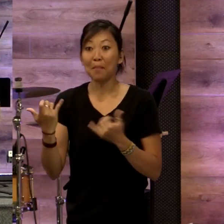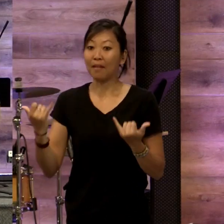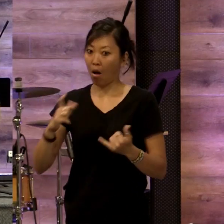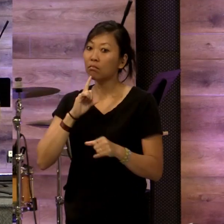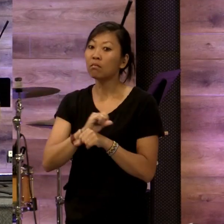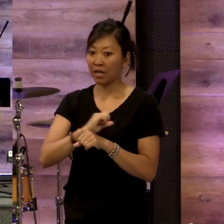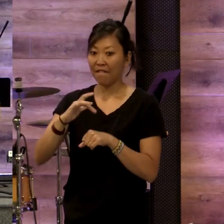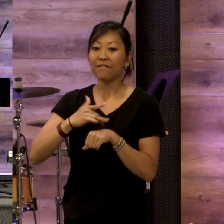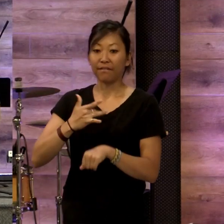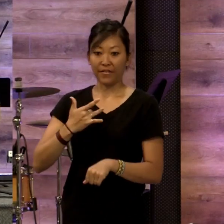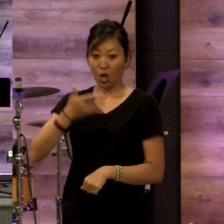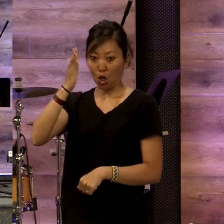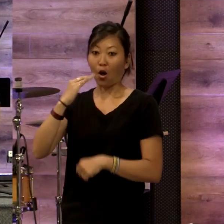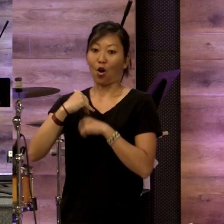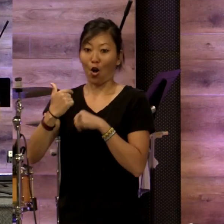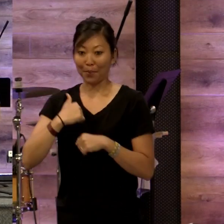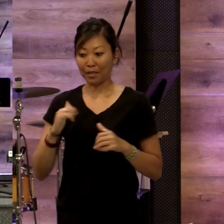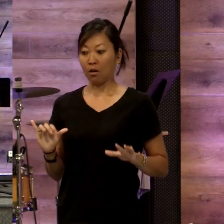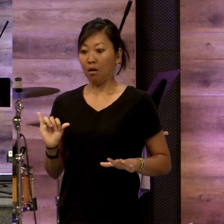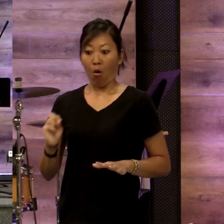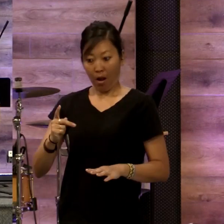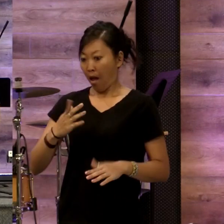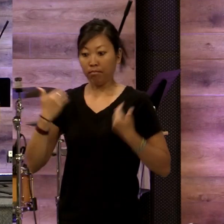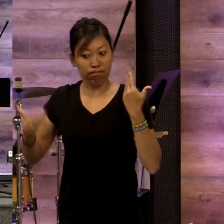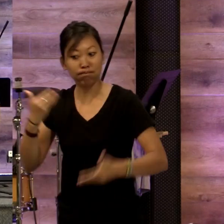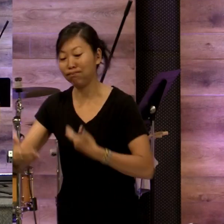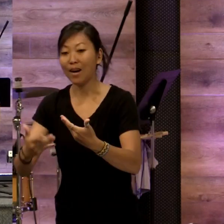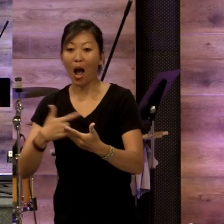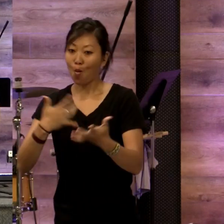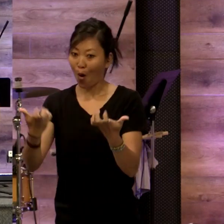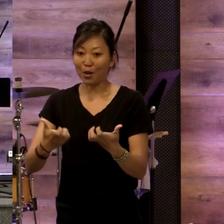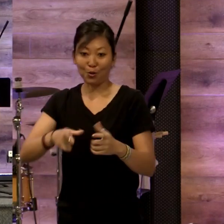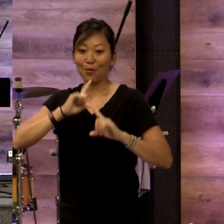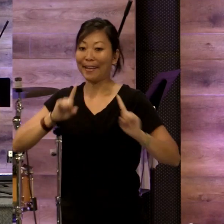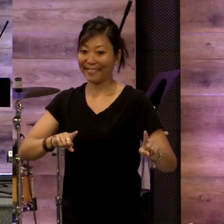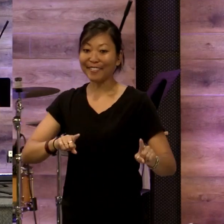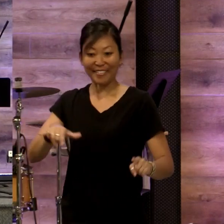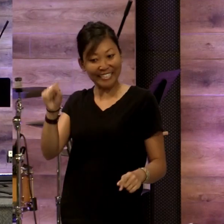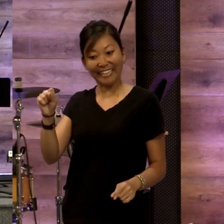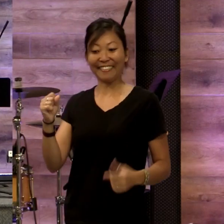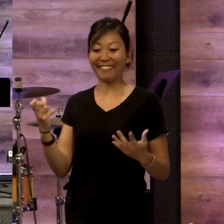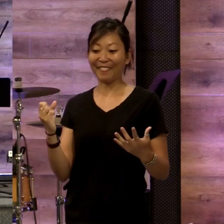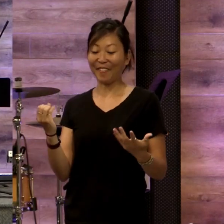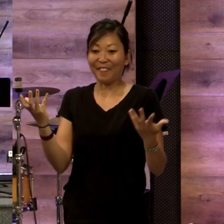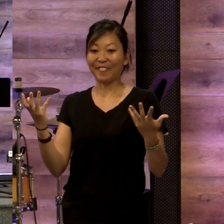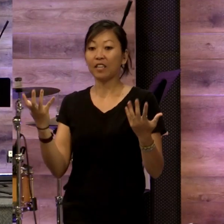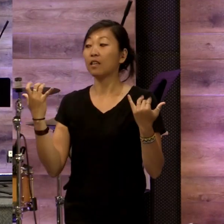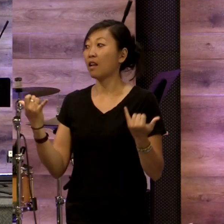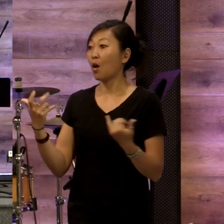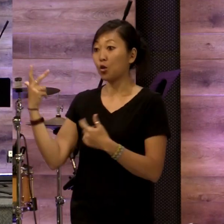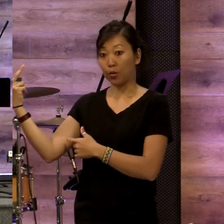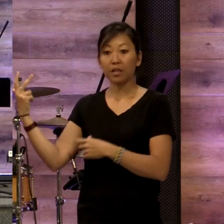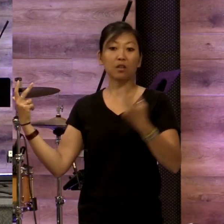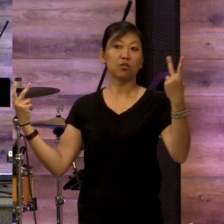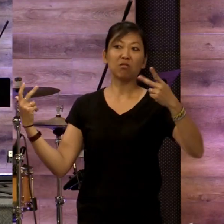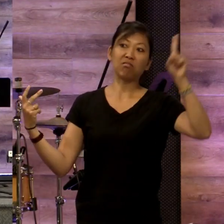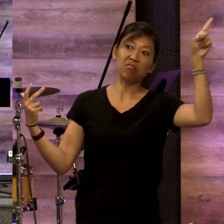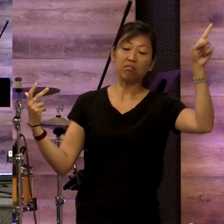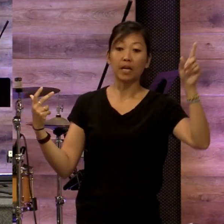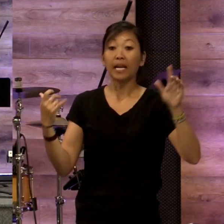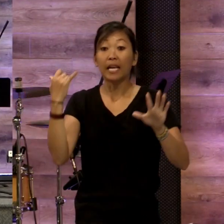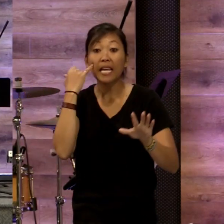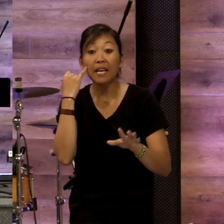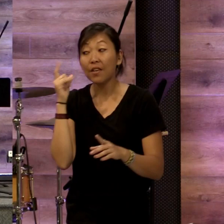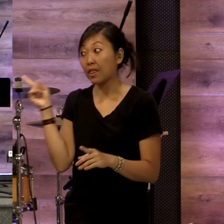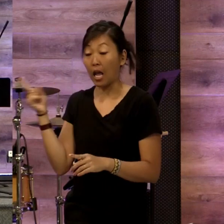to this, so that's why I want to be faithful to the Lord. Awesome. So here are three of them. The other two are on the screen. If you get a call